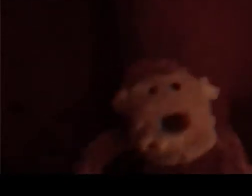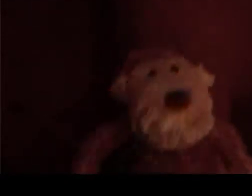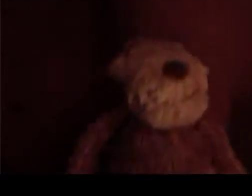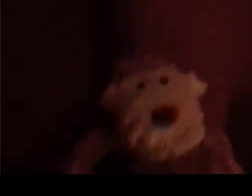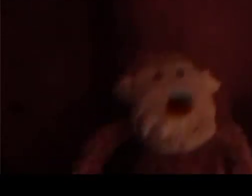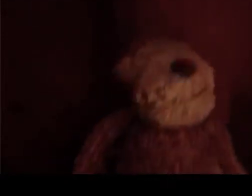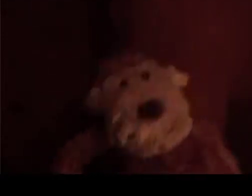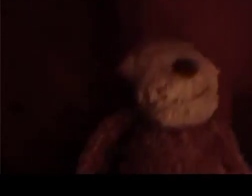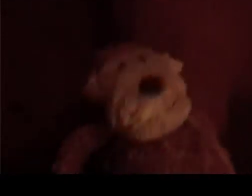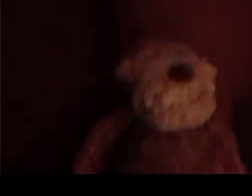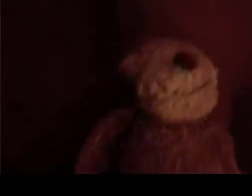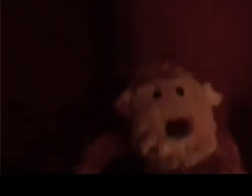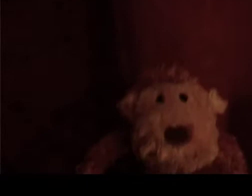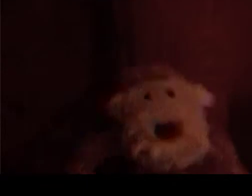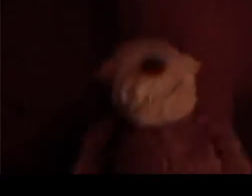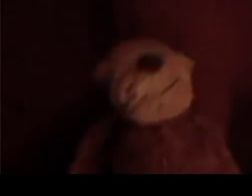from this blog.